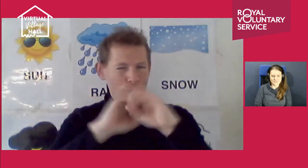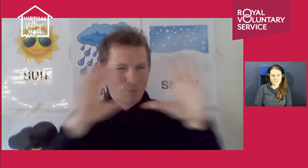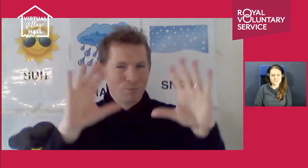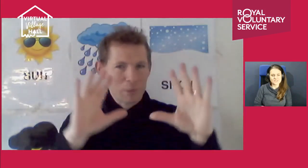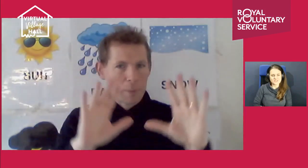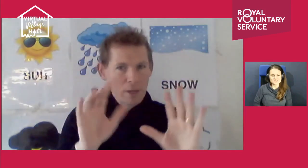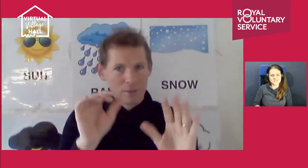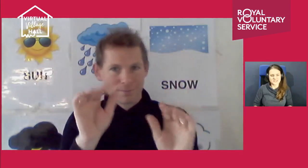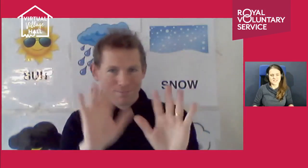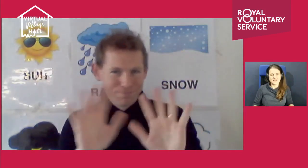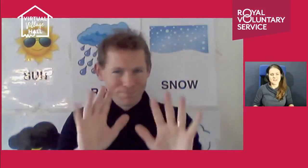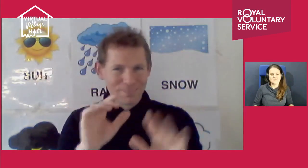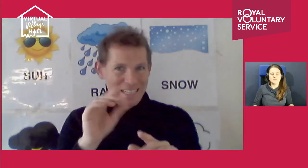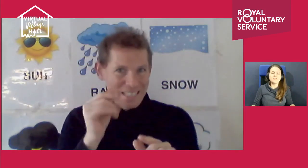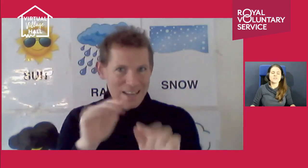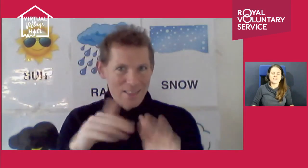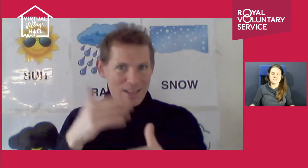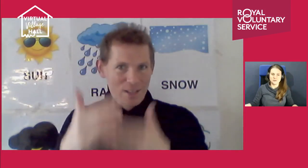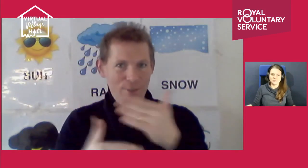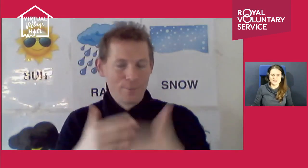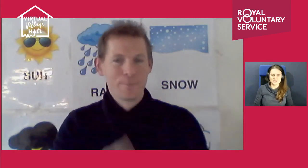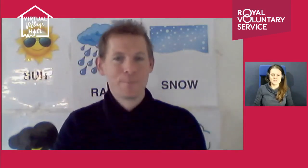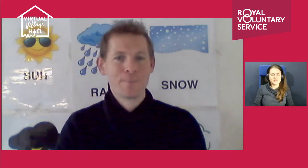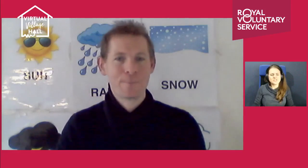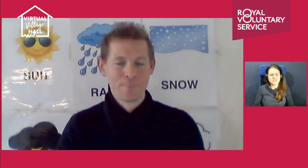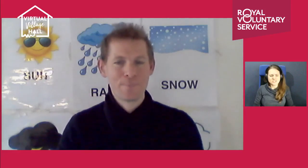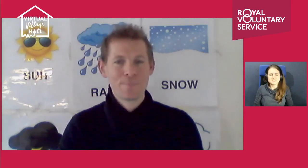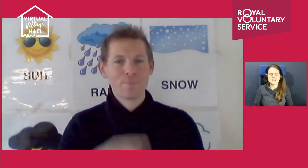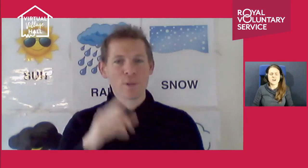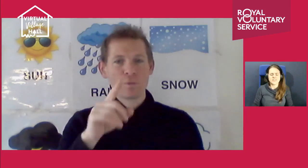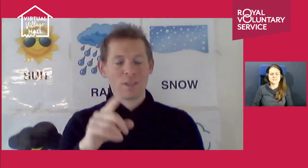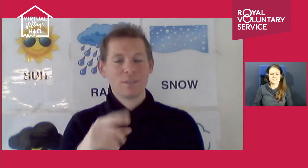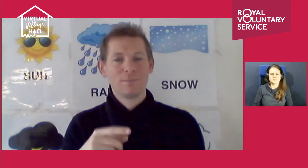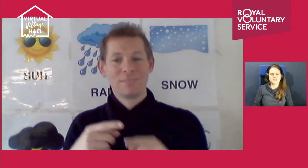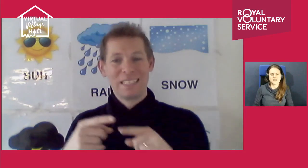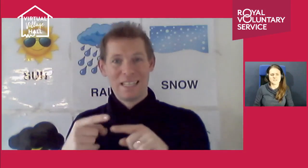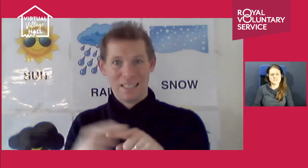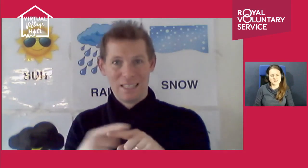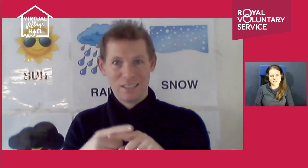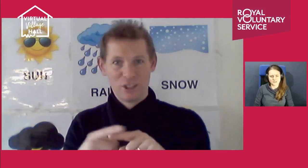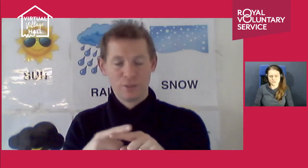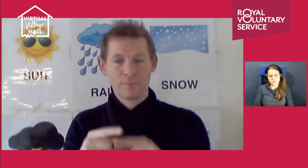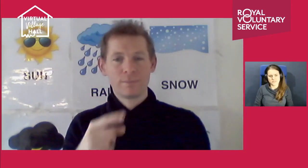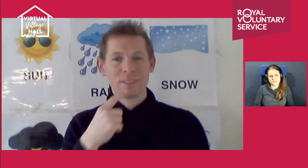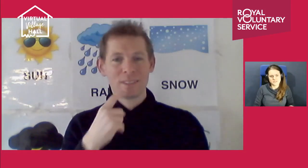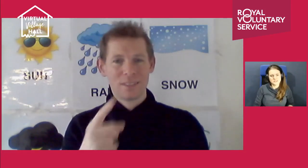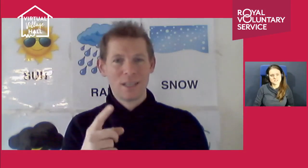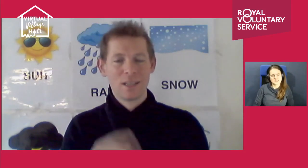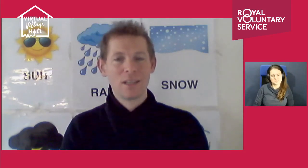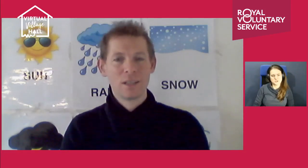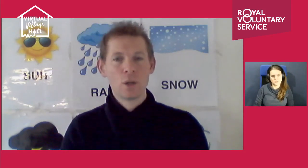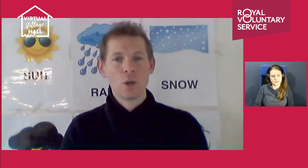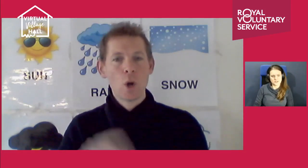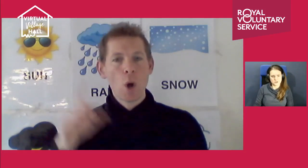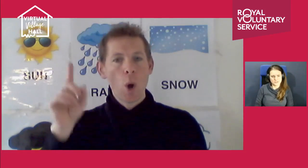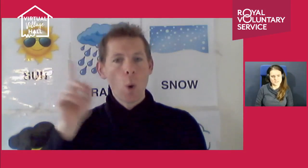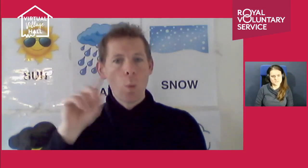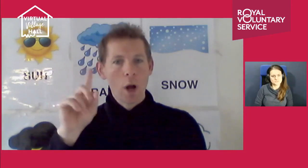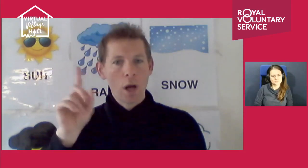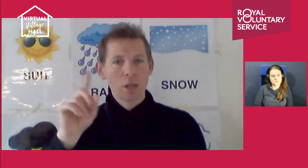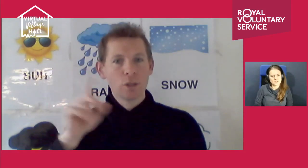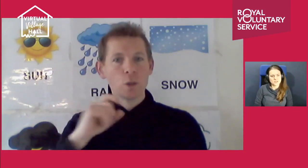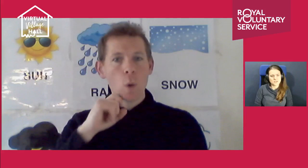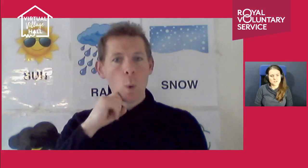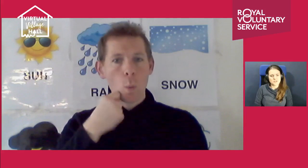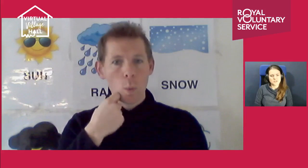Okay, so you can start to see, maybe not get the full picture, but you can start to see how things come together in sign language with the time, topic, comment.